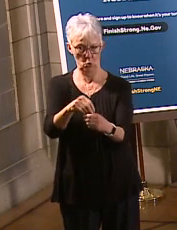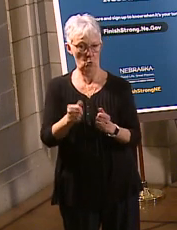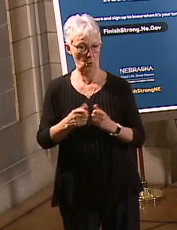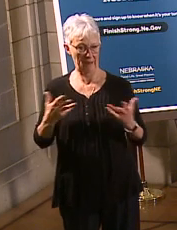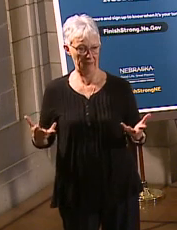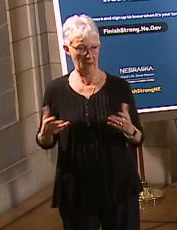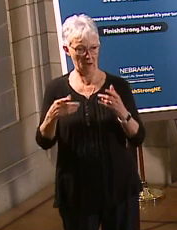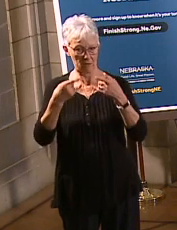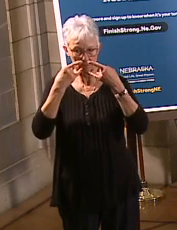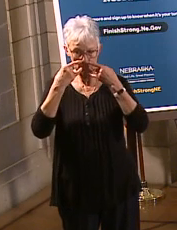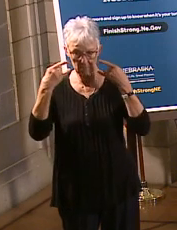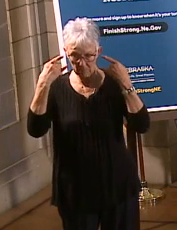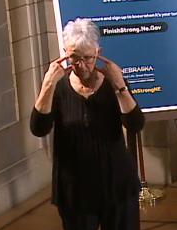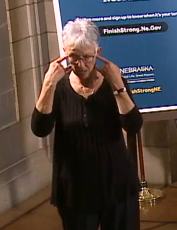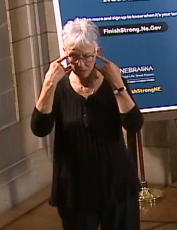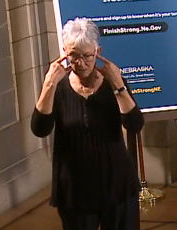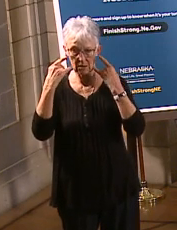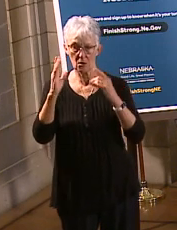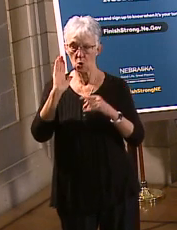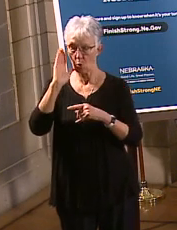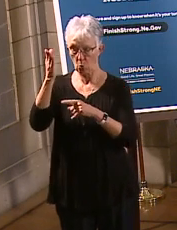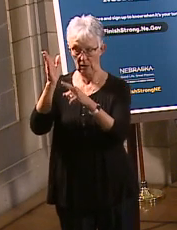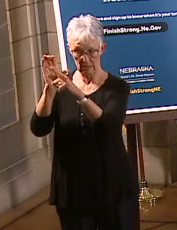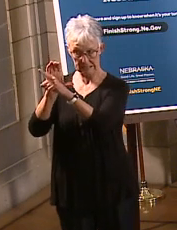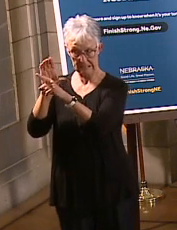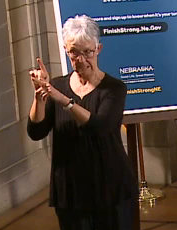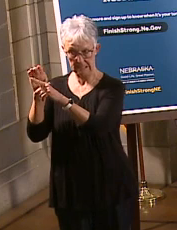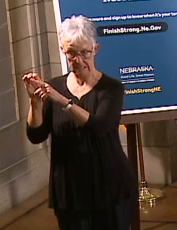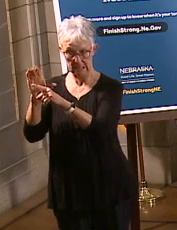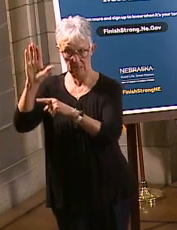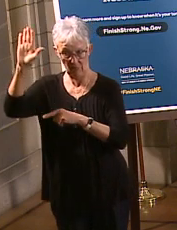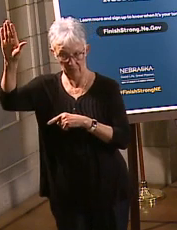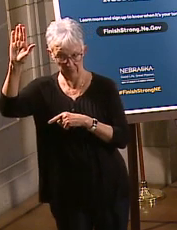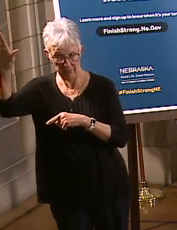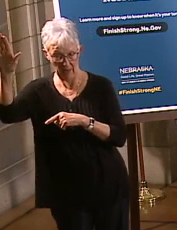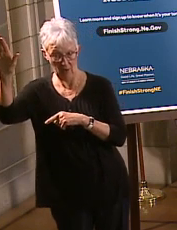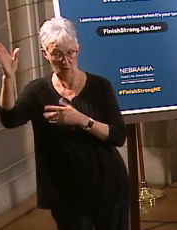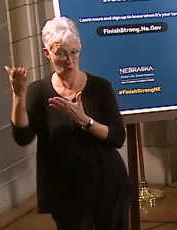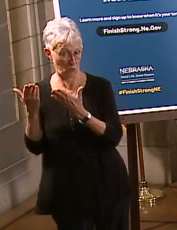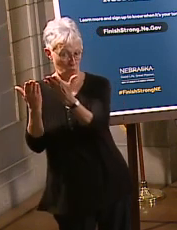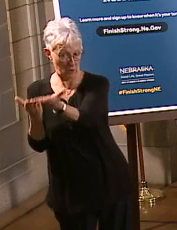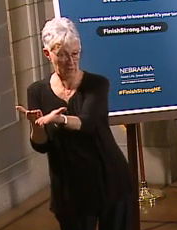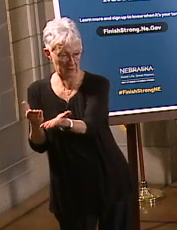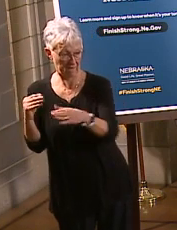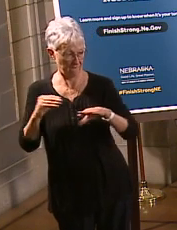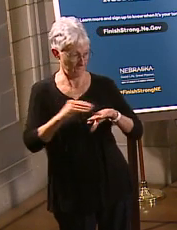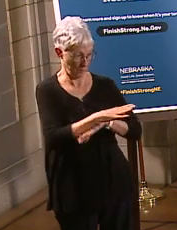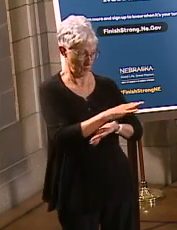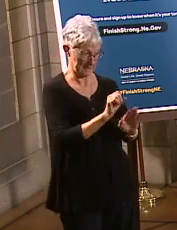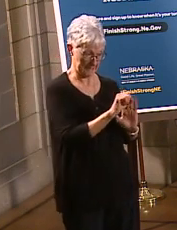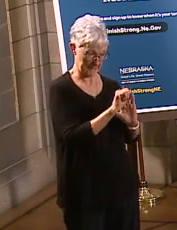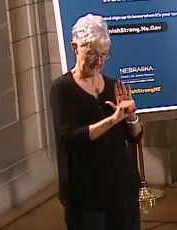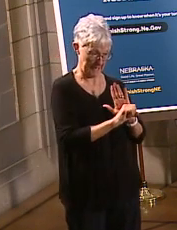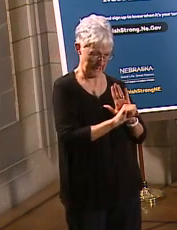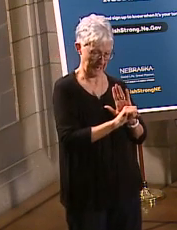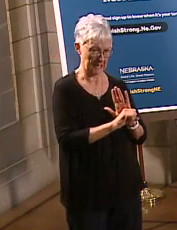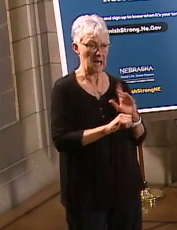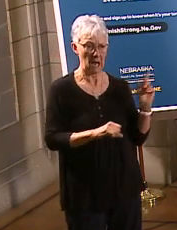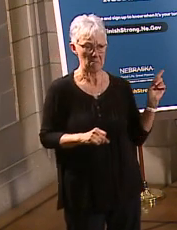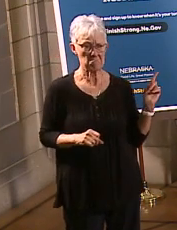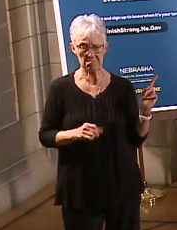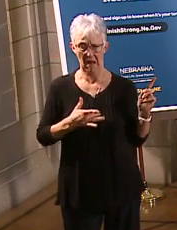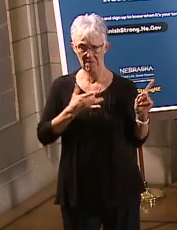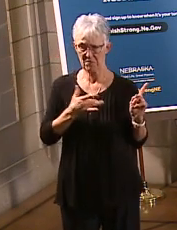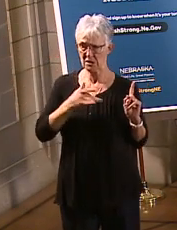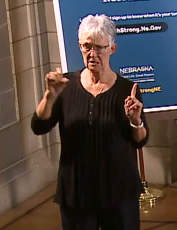and will those sorts of changes from the CDC impact the guidelines we're putting out from the state? And I would say the answer is yes. I don't have any specifics I can give you right